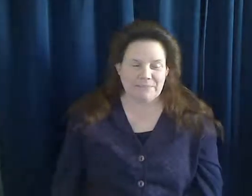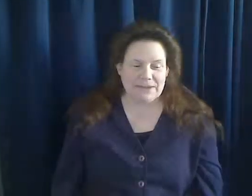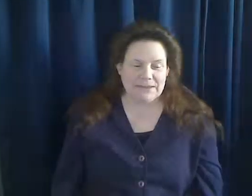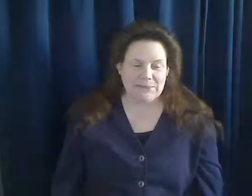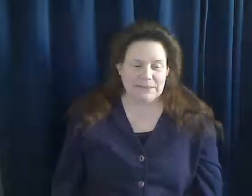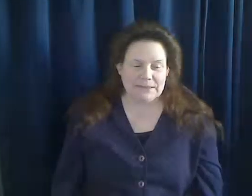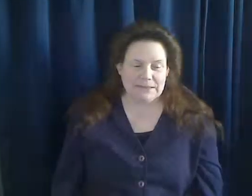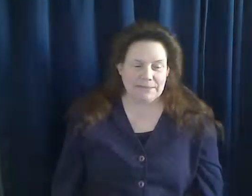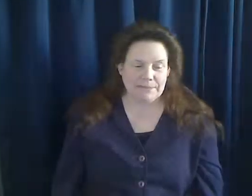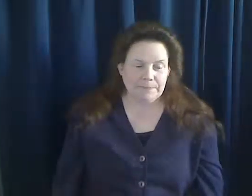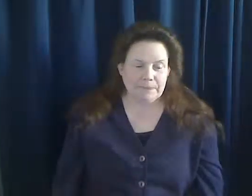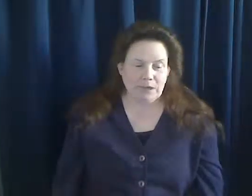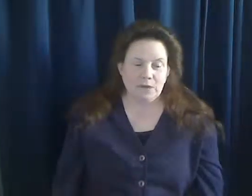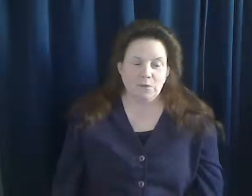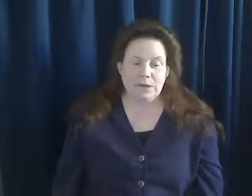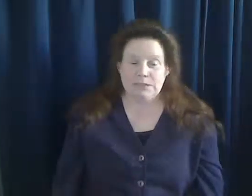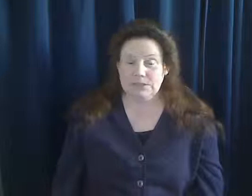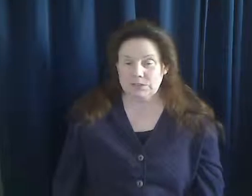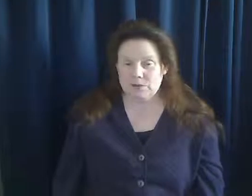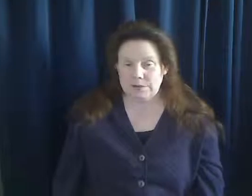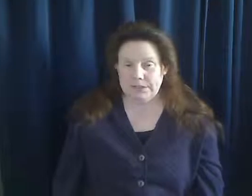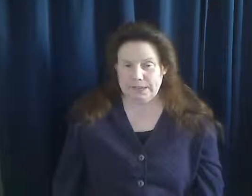My name is Linda. What is your name?